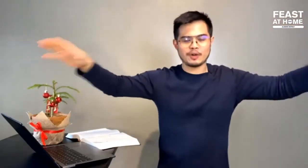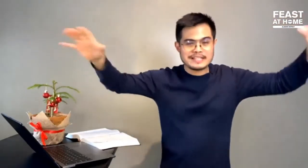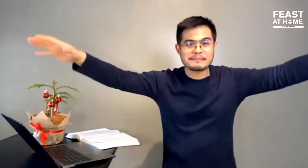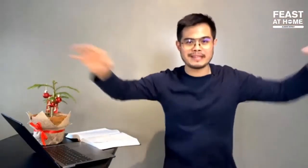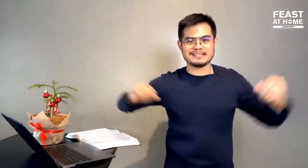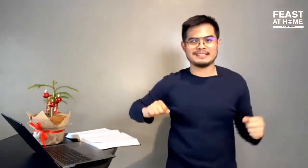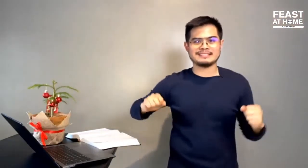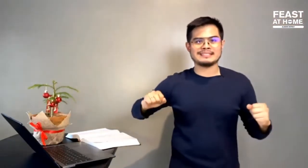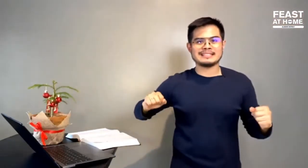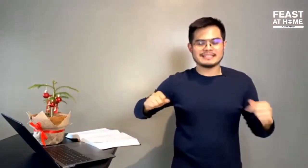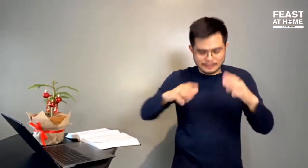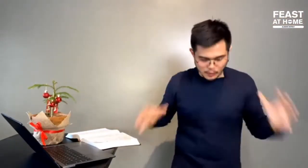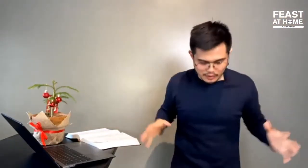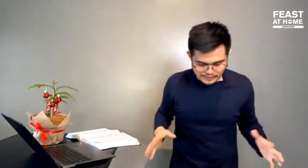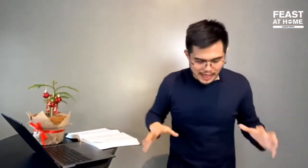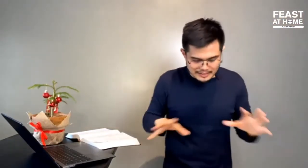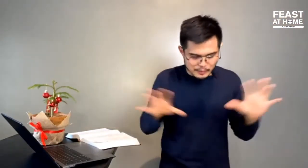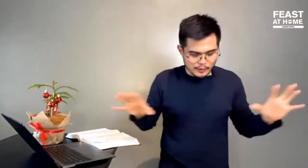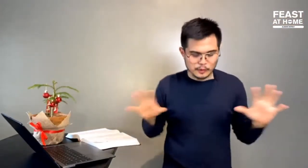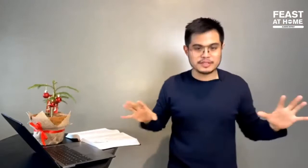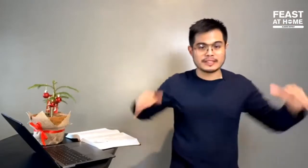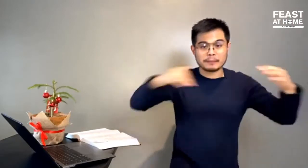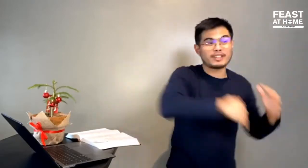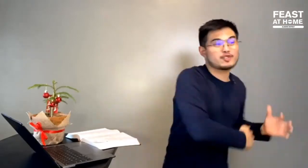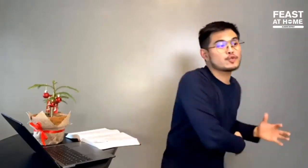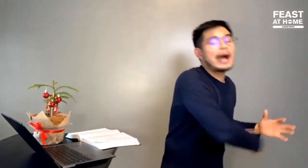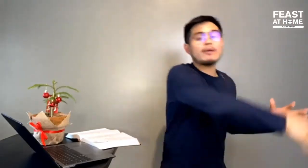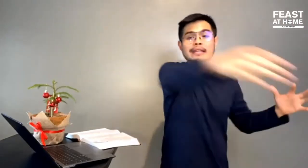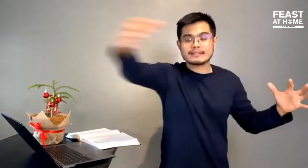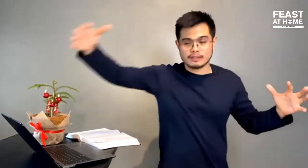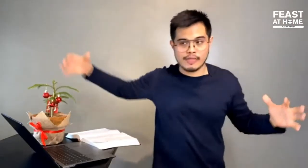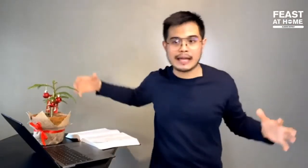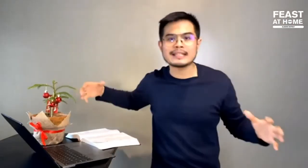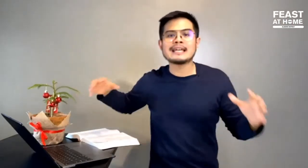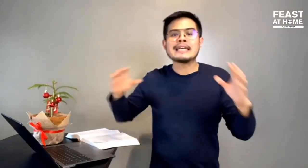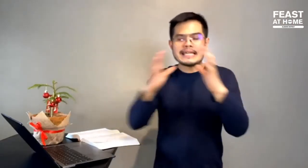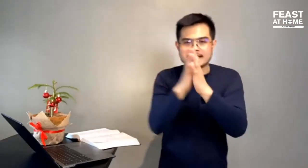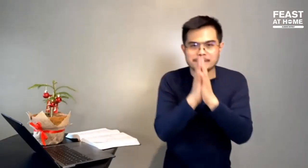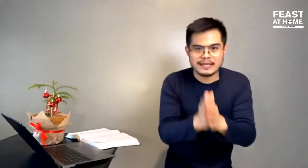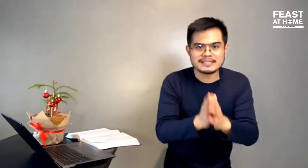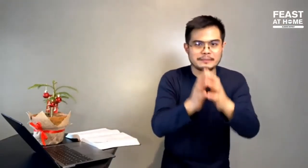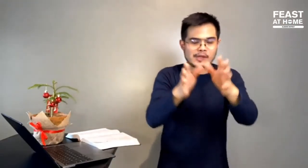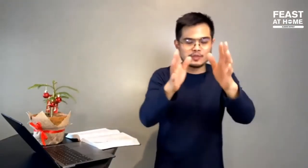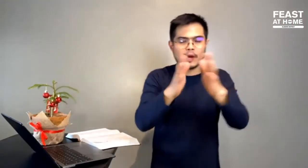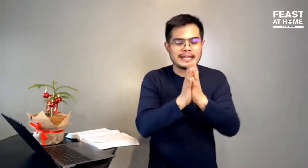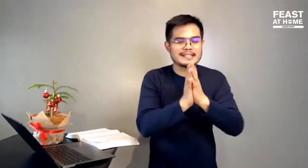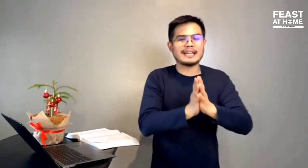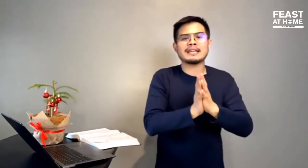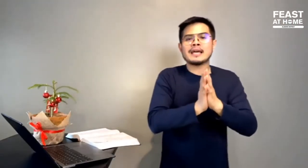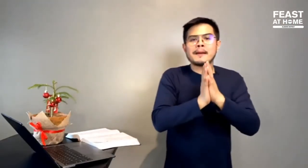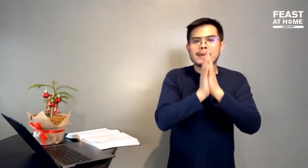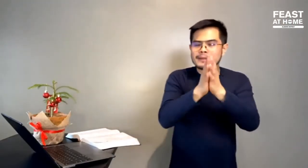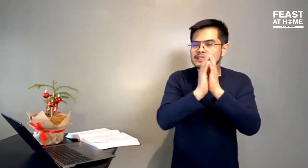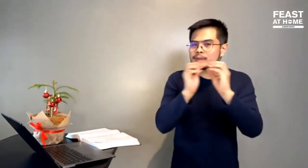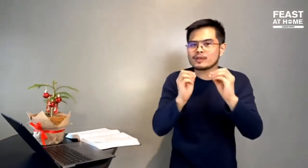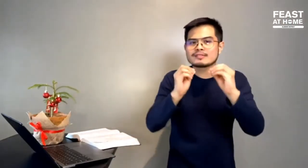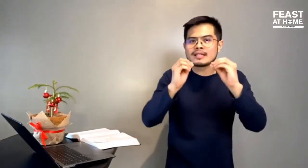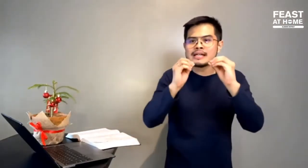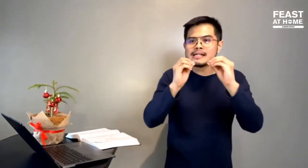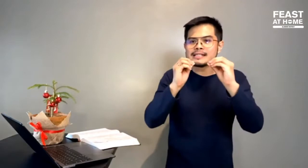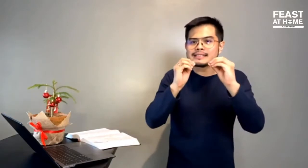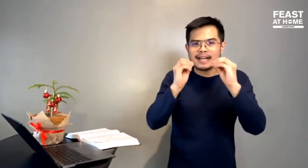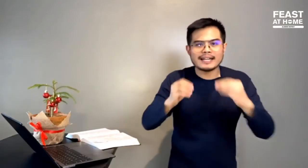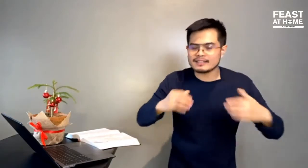or is messy. That the throne of God is beautiful, majestic, but the surroundings of that is messy. Because why? He said, maybe it's